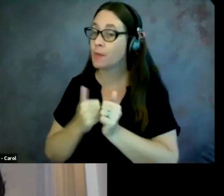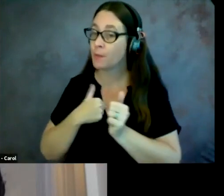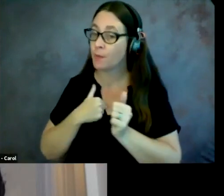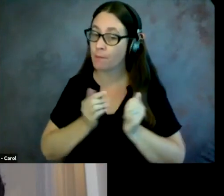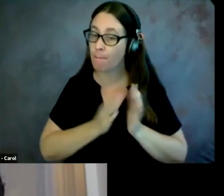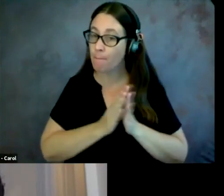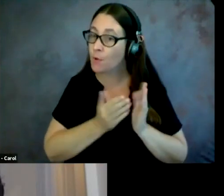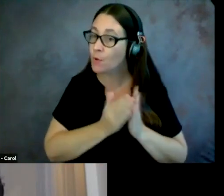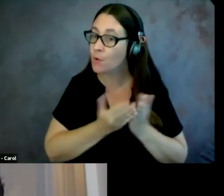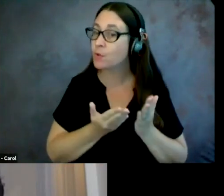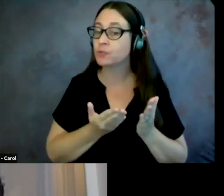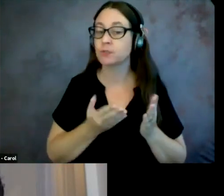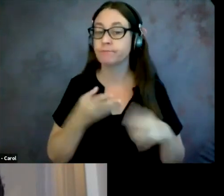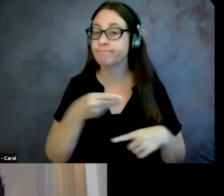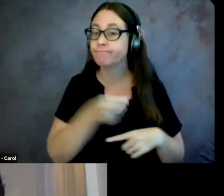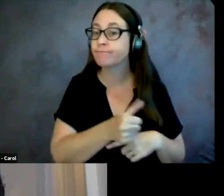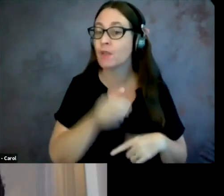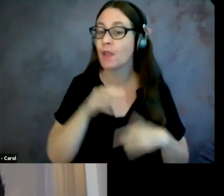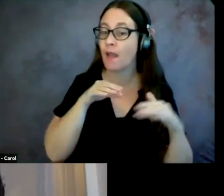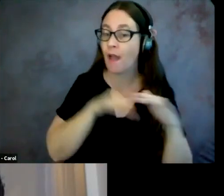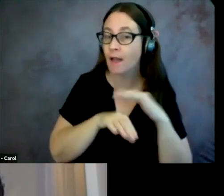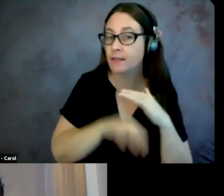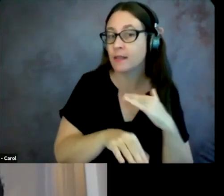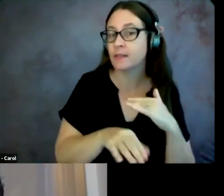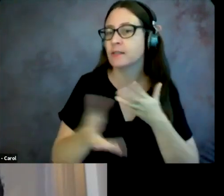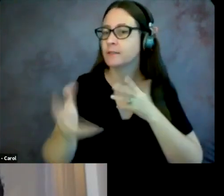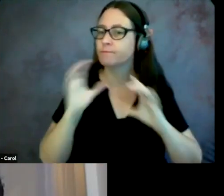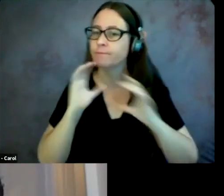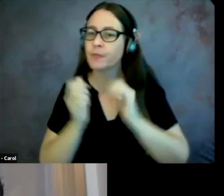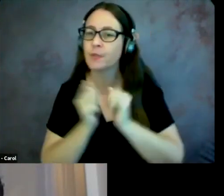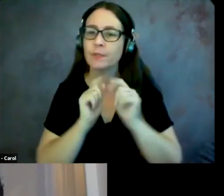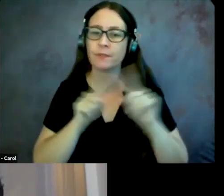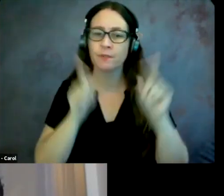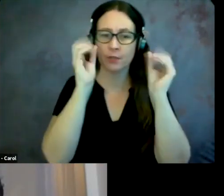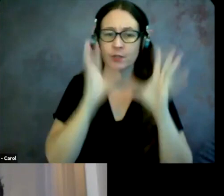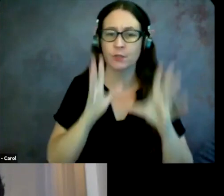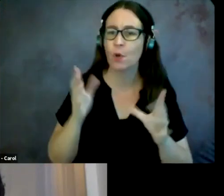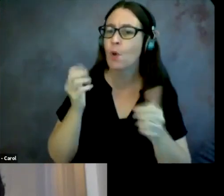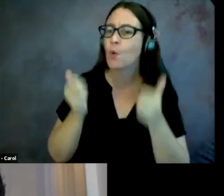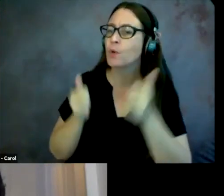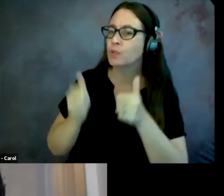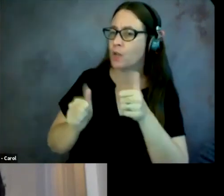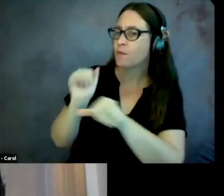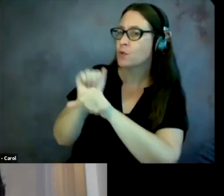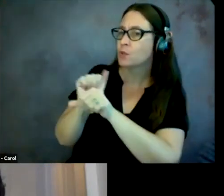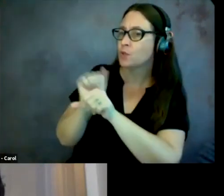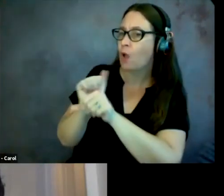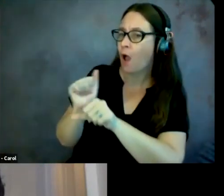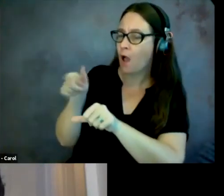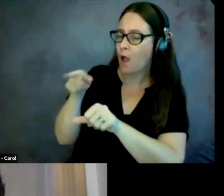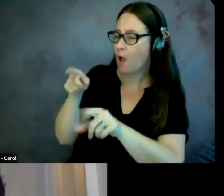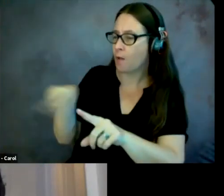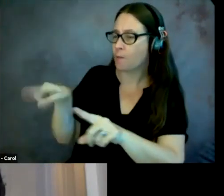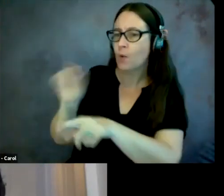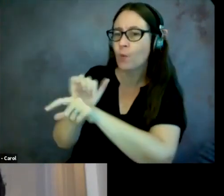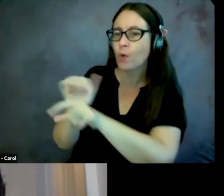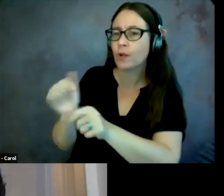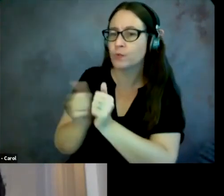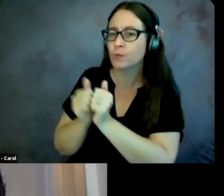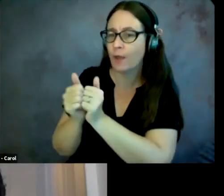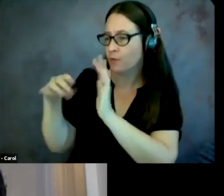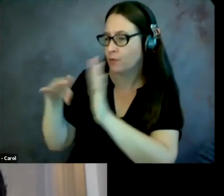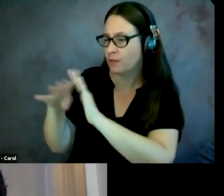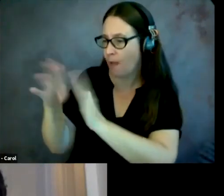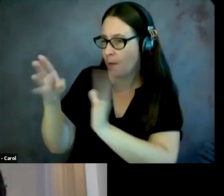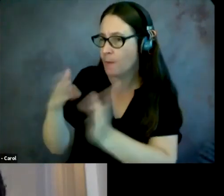talking to different teachers for me. It's whatever vocation that you outline with the Bureau, they are there for support.